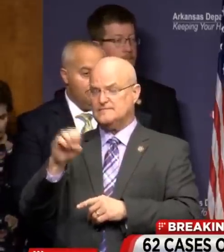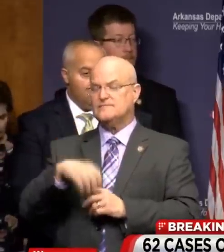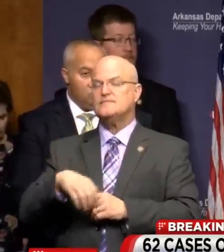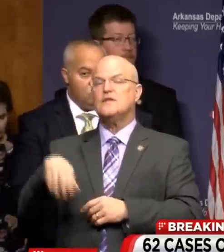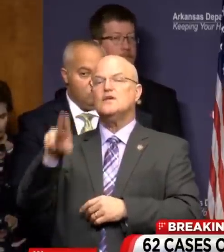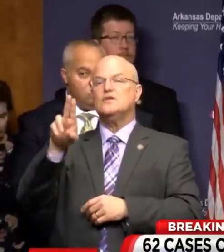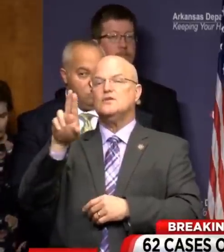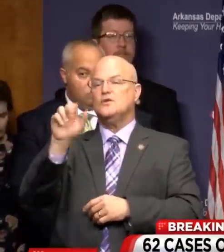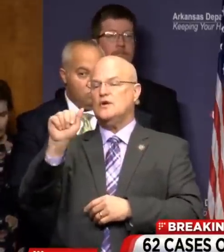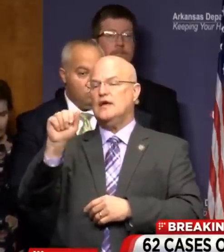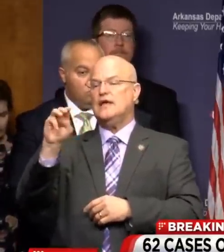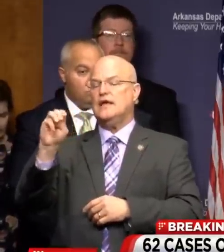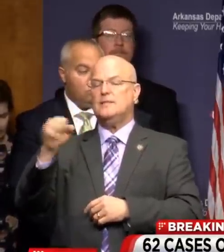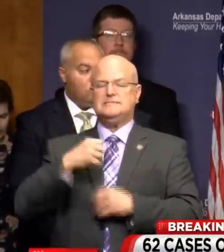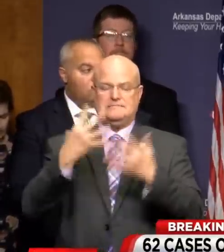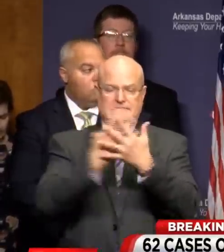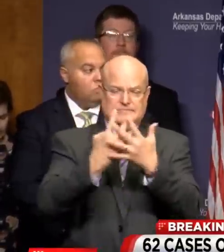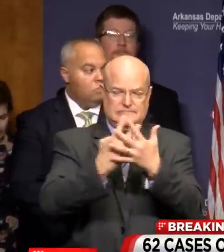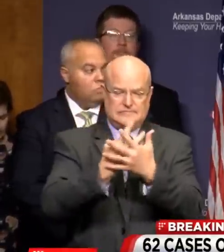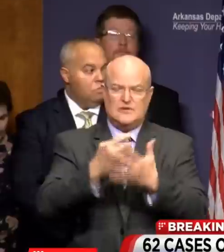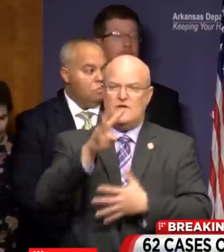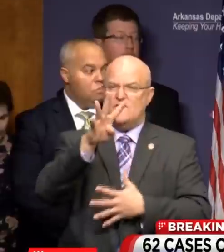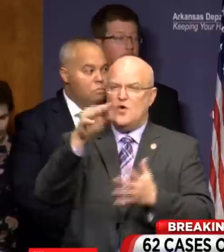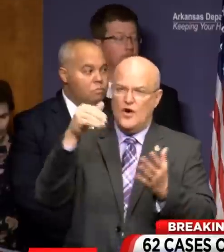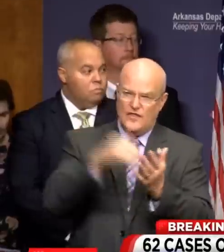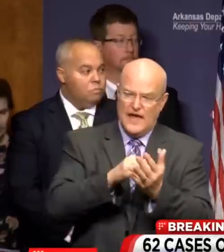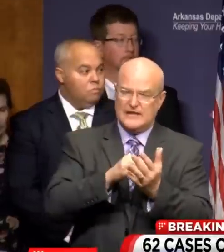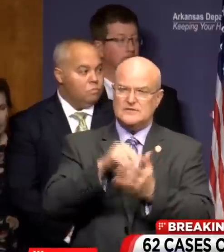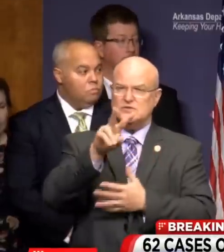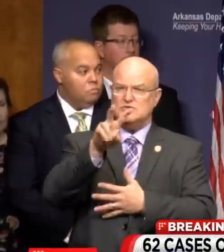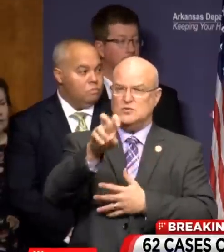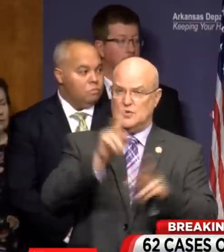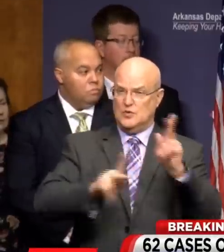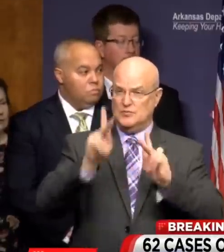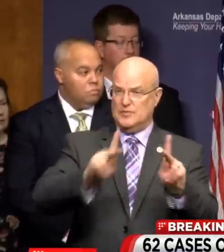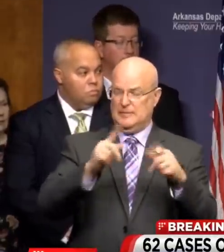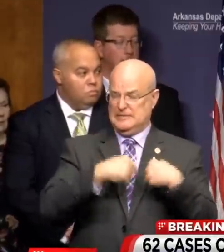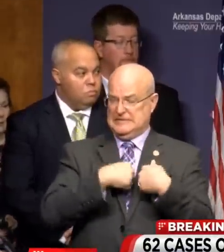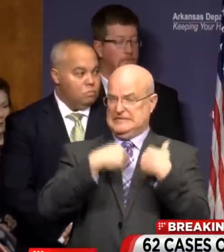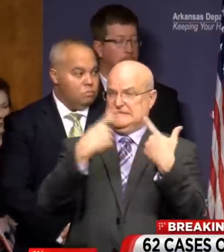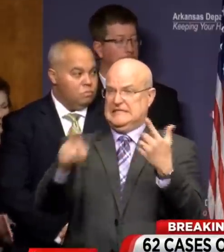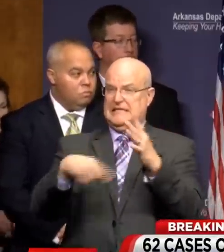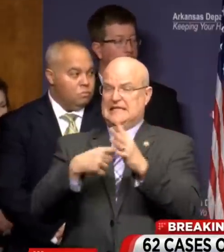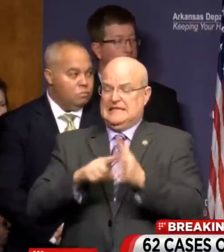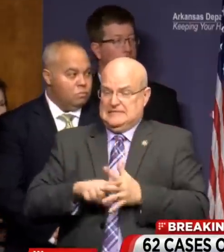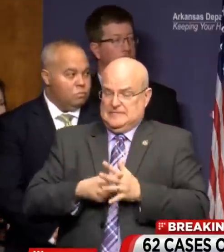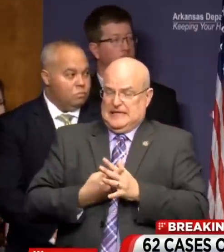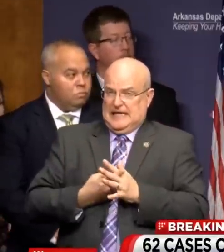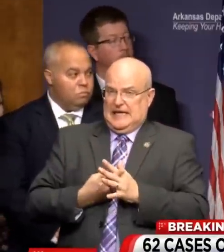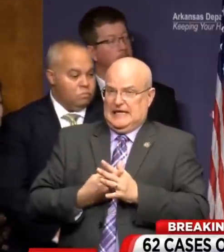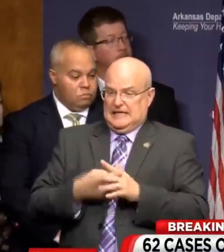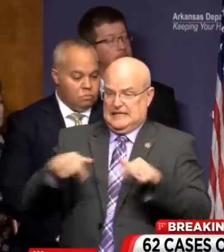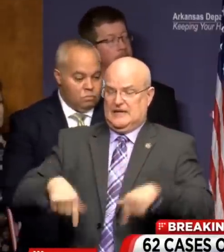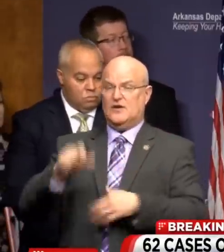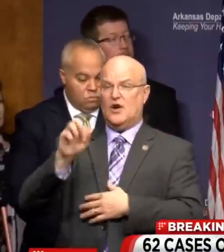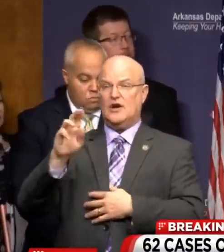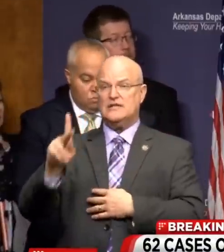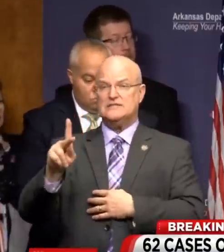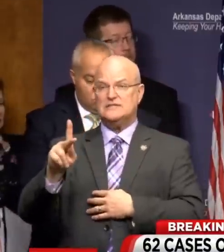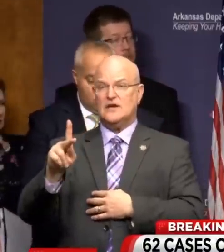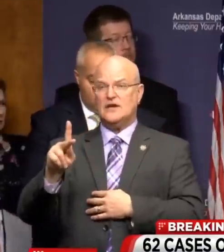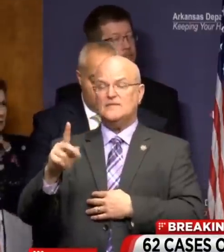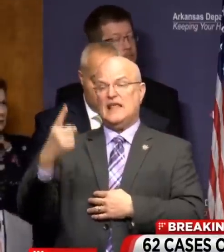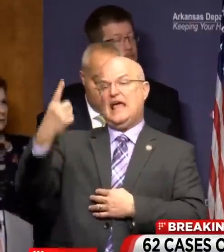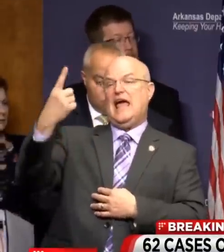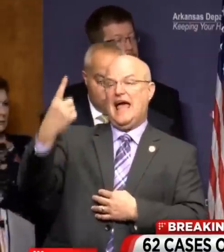UAMS has screened 4,200 individuals since this outbreak began in Arkansas. Almost